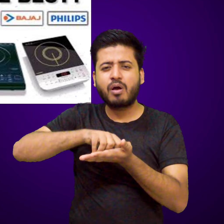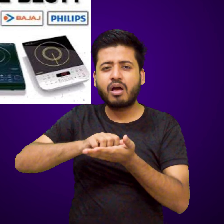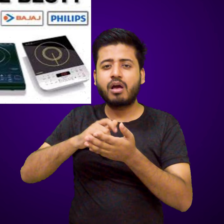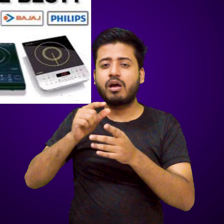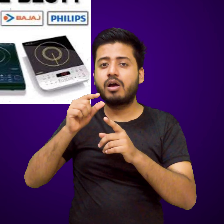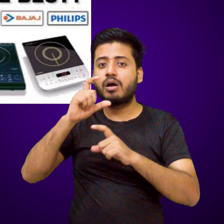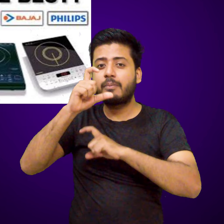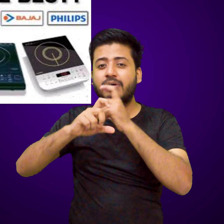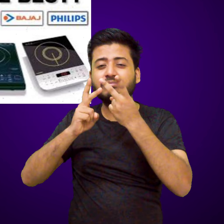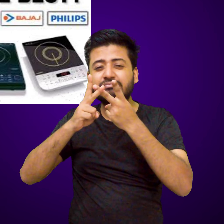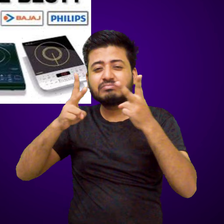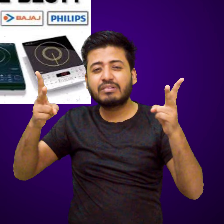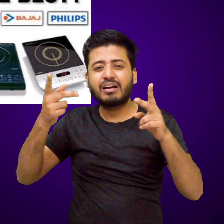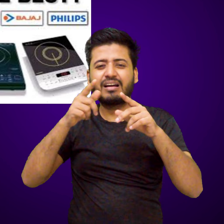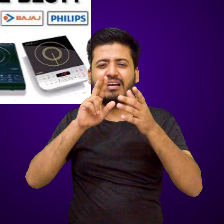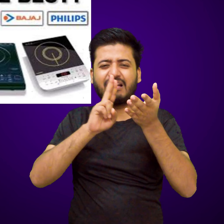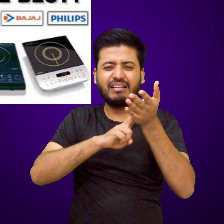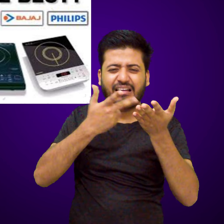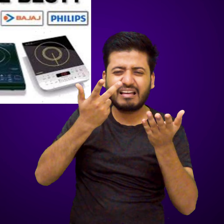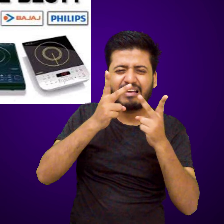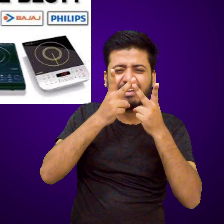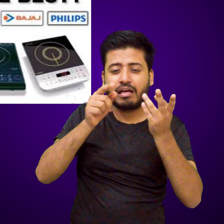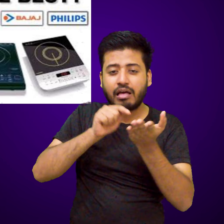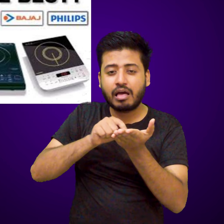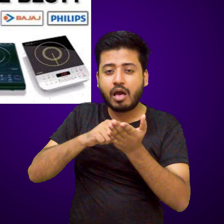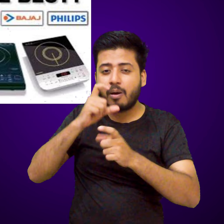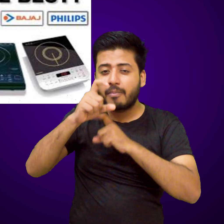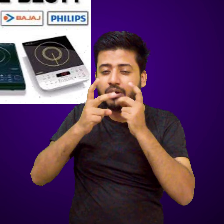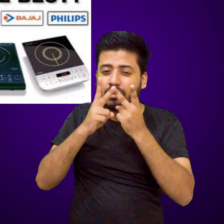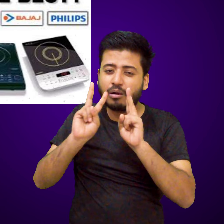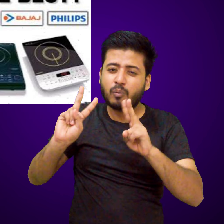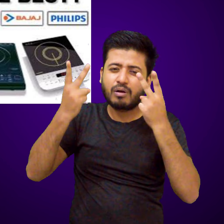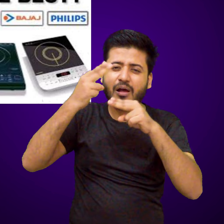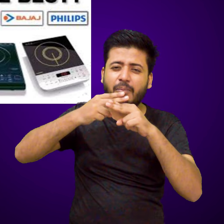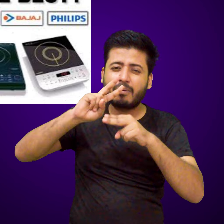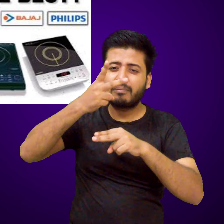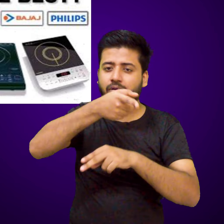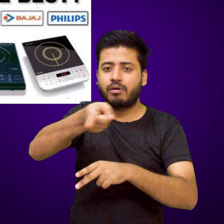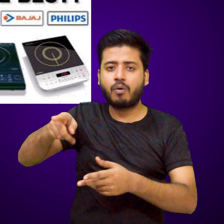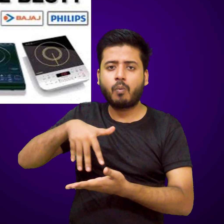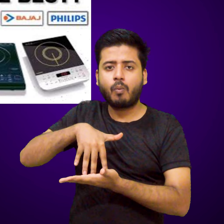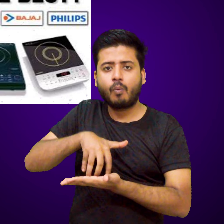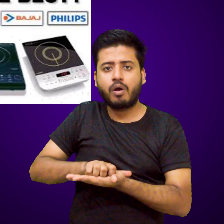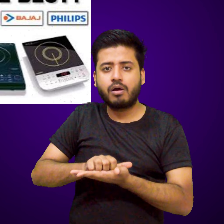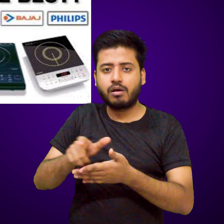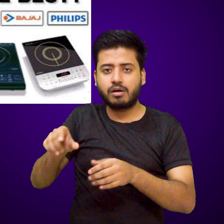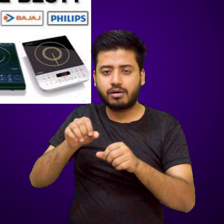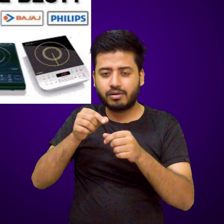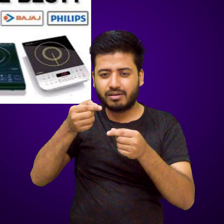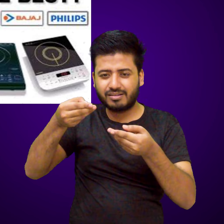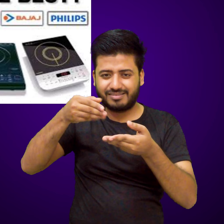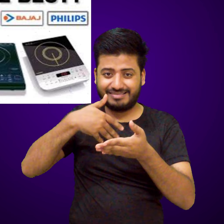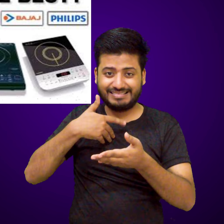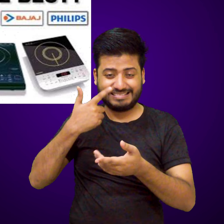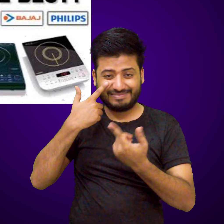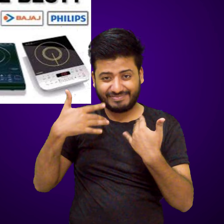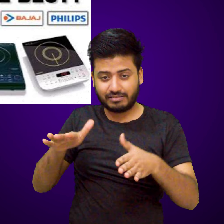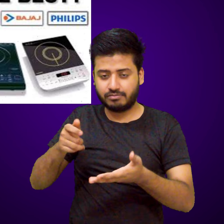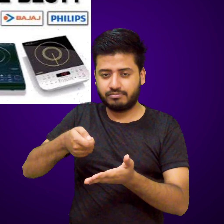for preparing a variety of Indian dishes. Build. The cooktop features a high-quality glass panel for a sleek look and easy